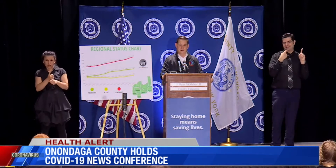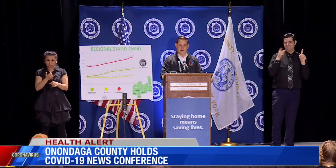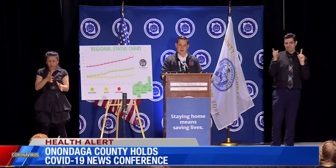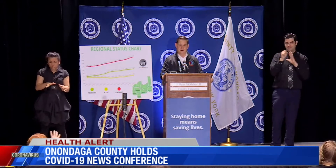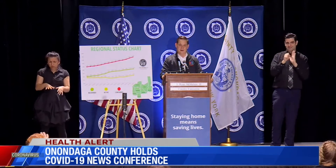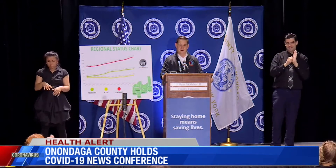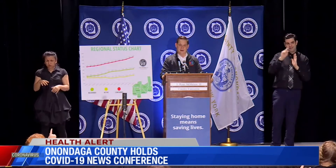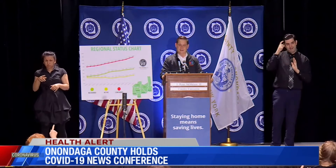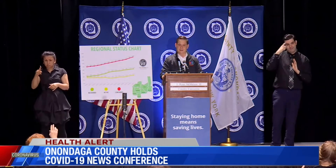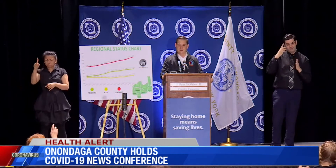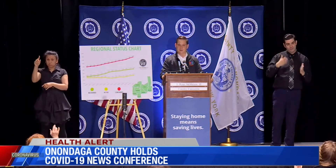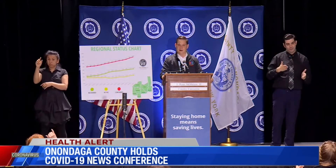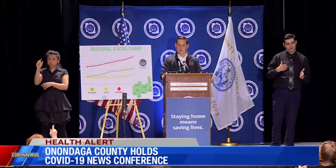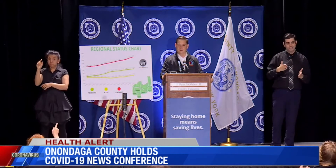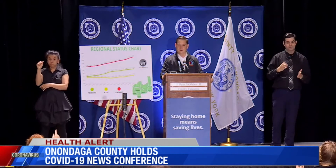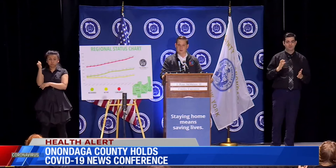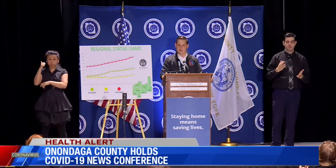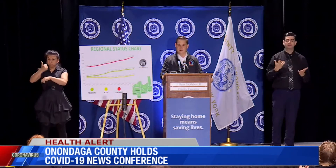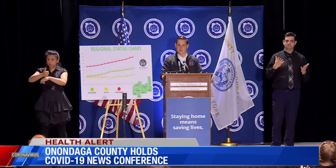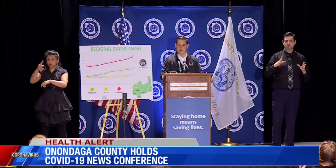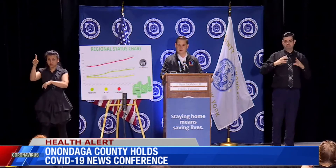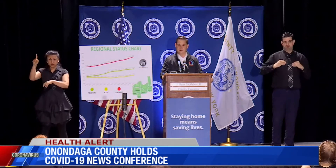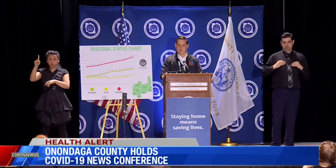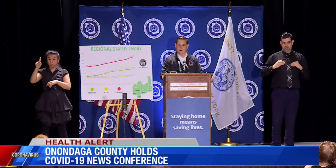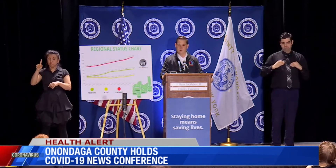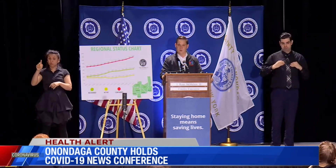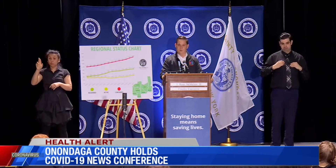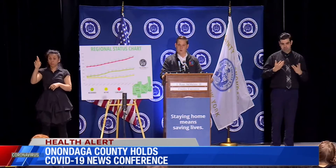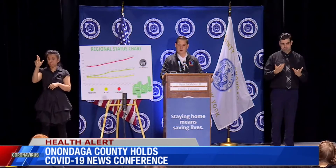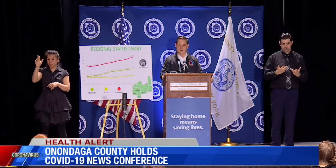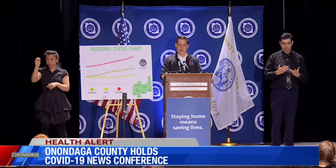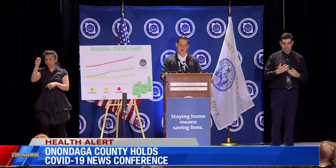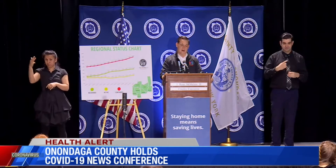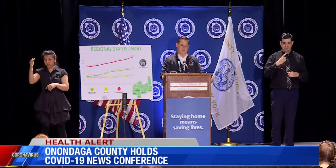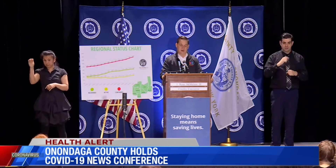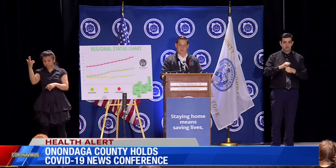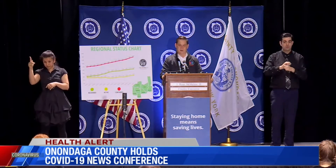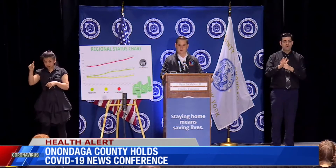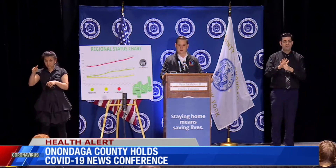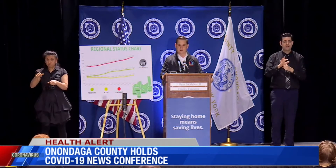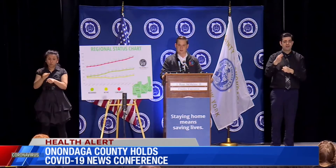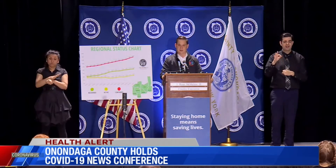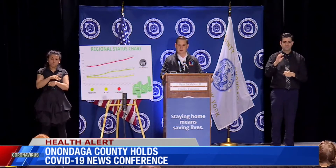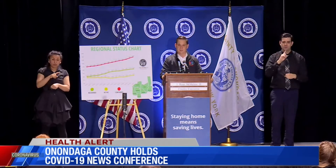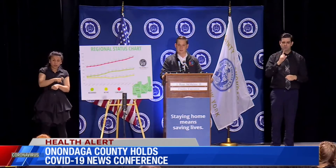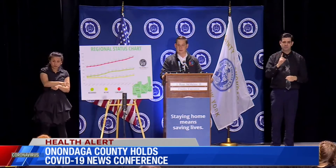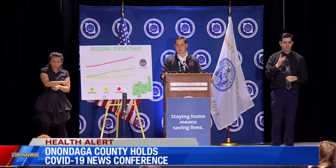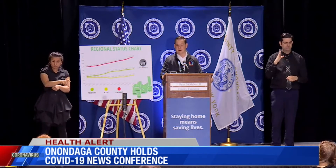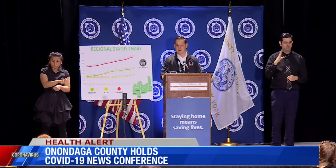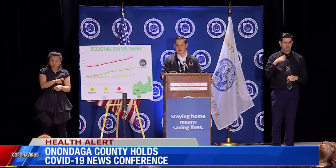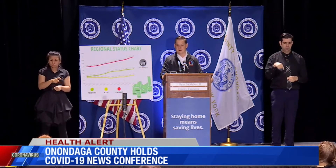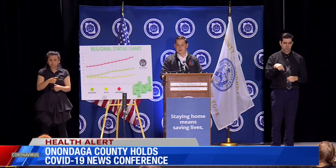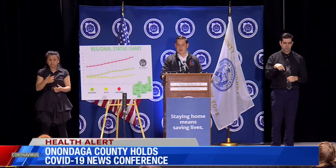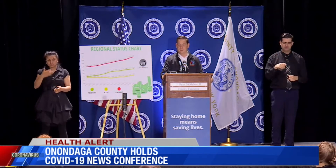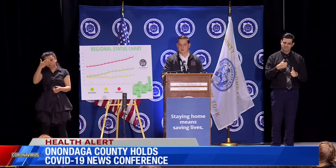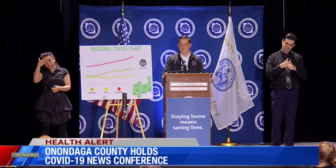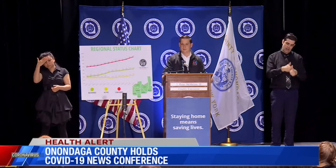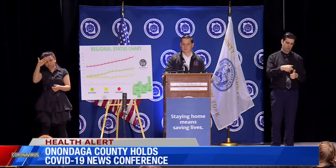because I take this virus seriously and we let data help drive our decisions, that means I'm not